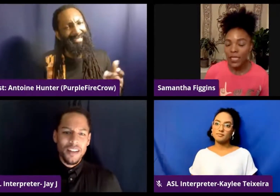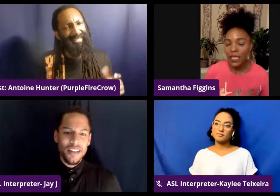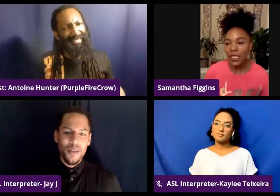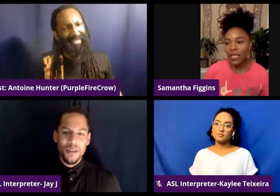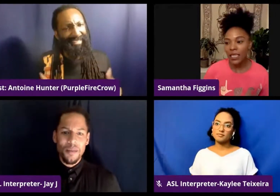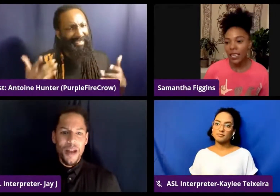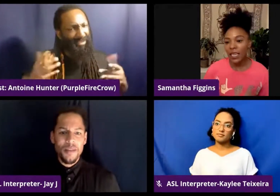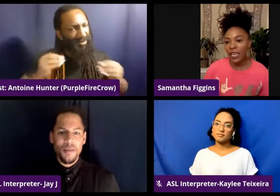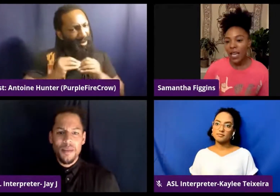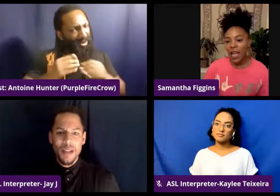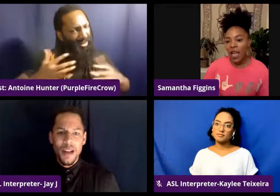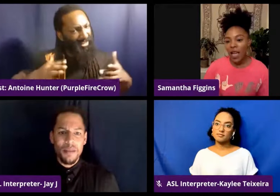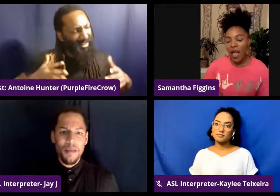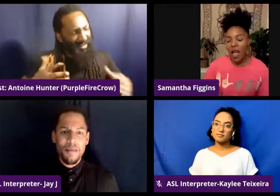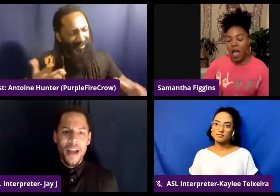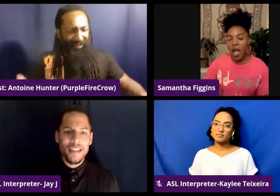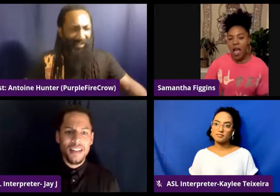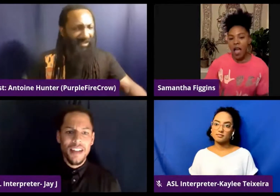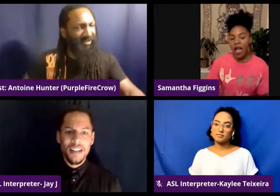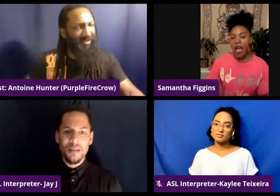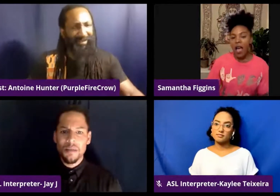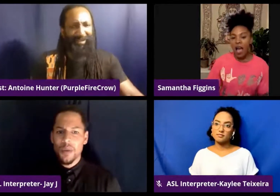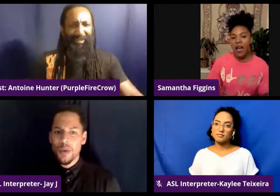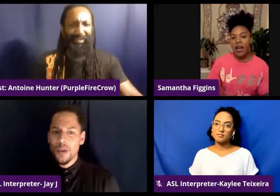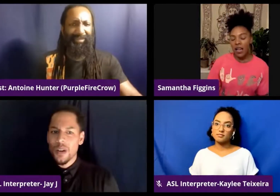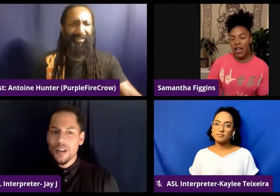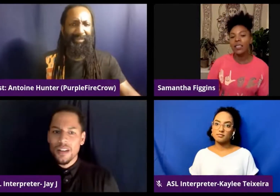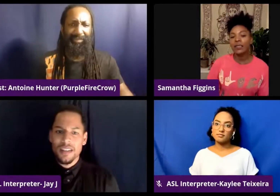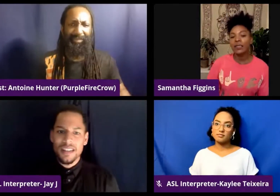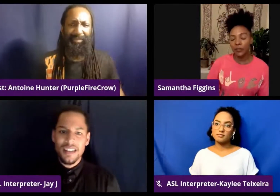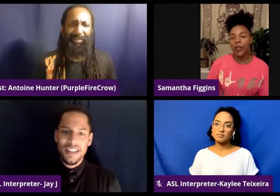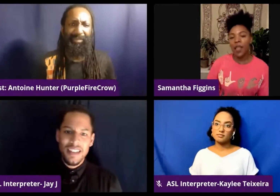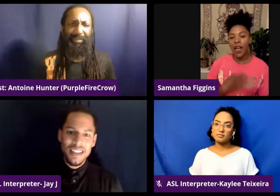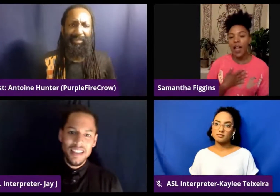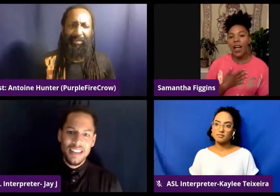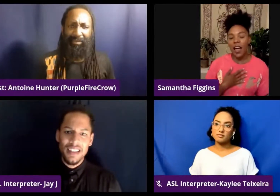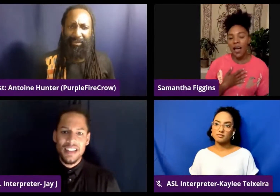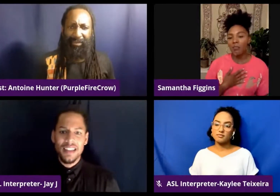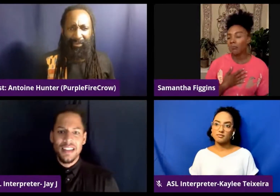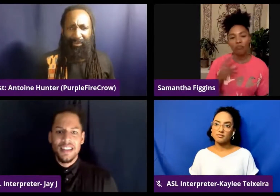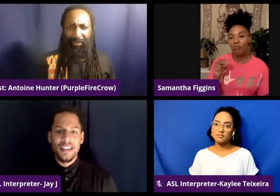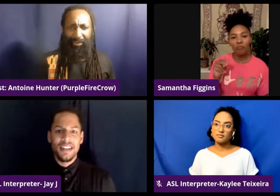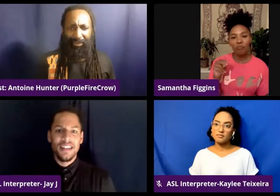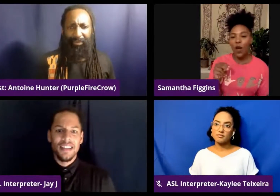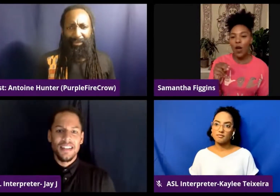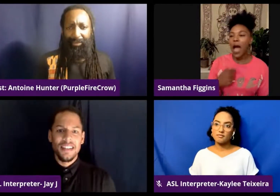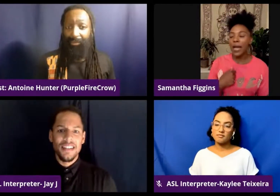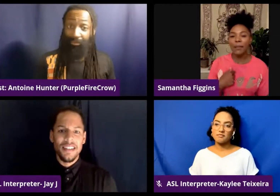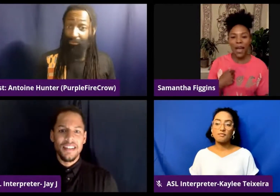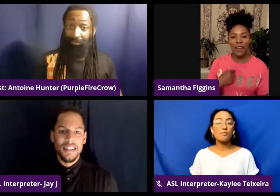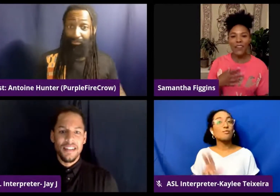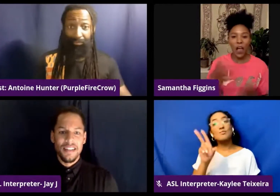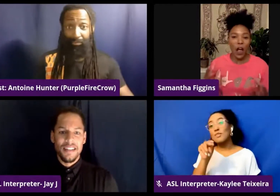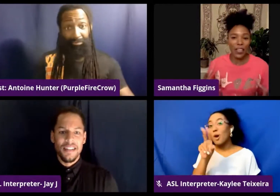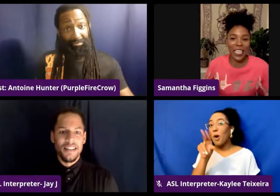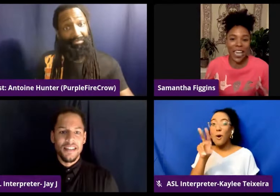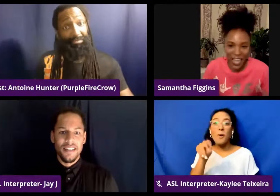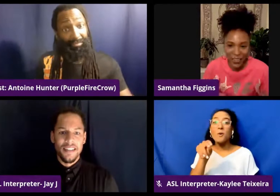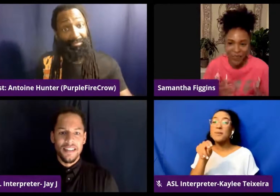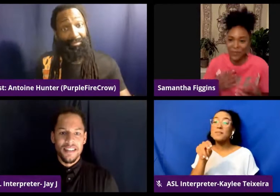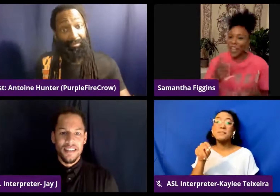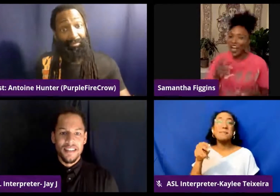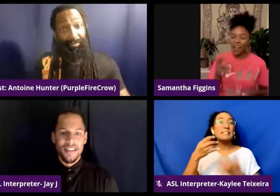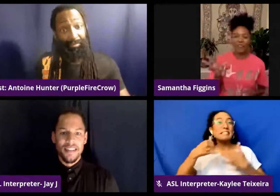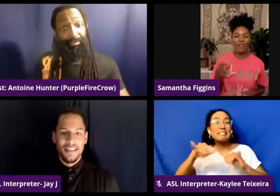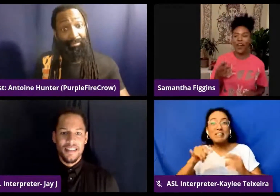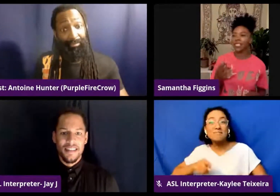that? With with the mouths being blocked, mask, is it more uneasy? No, I'm having a hard time.